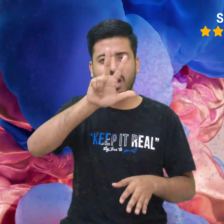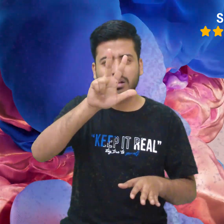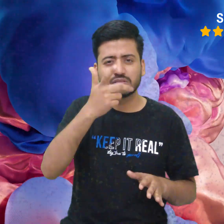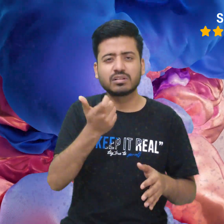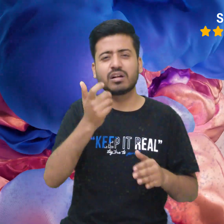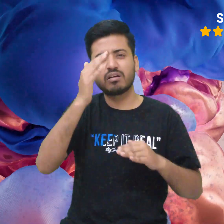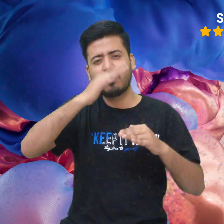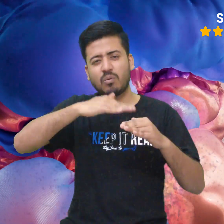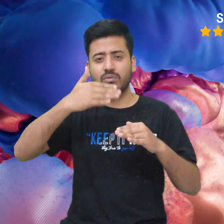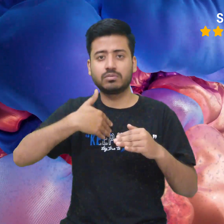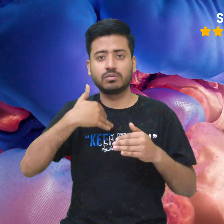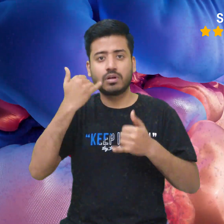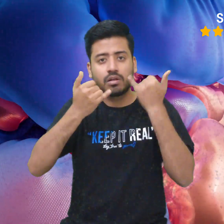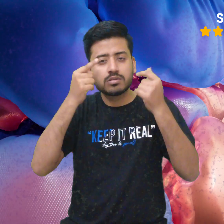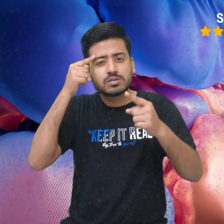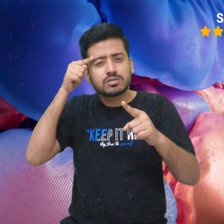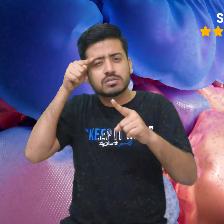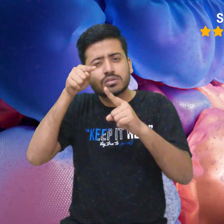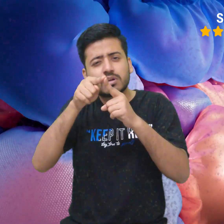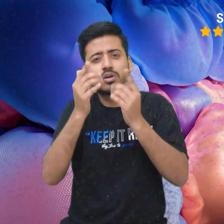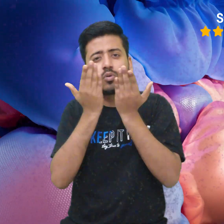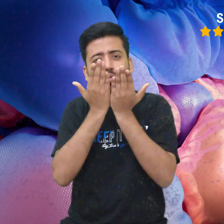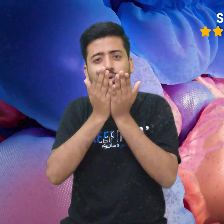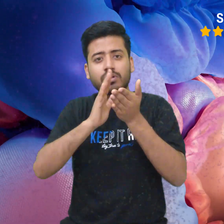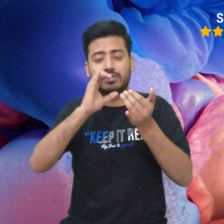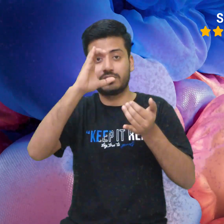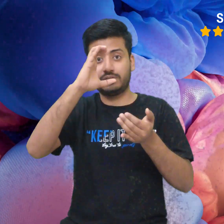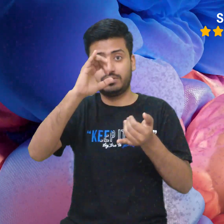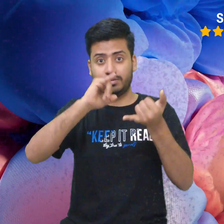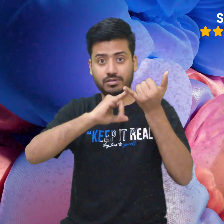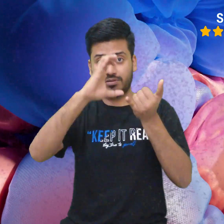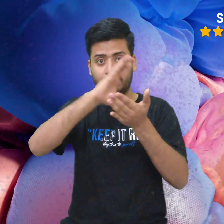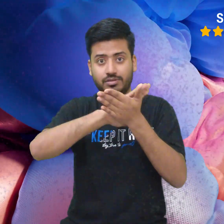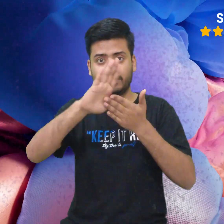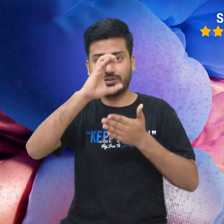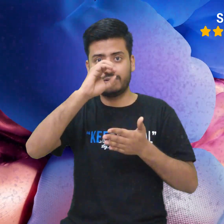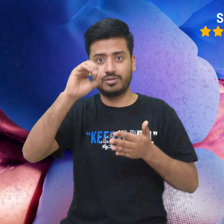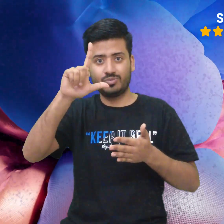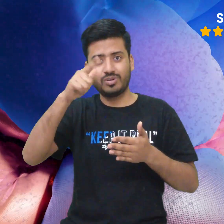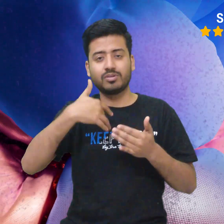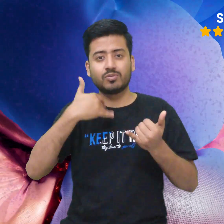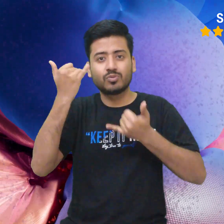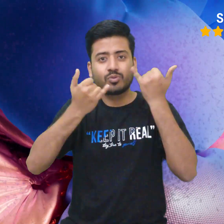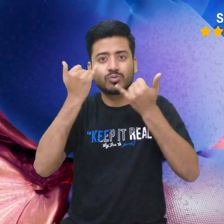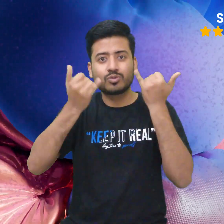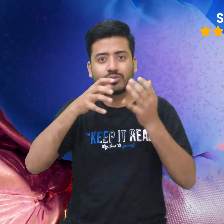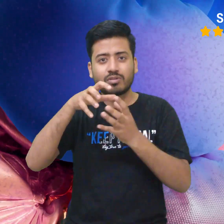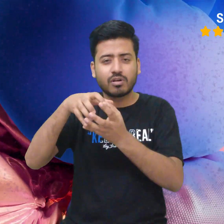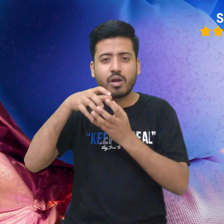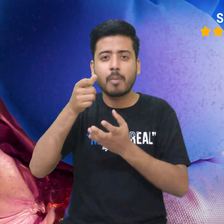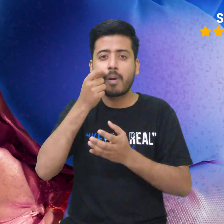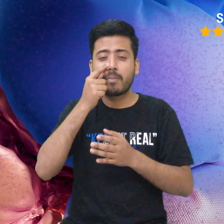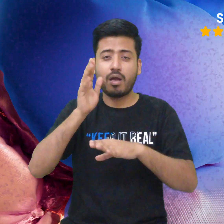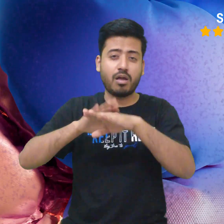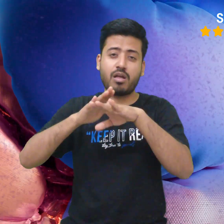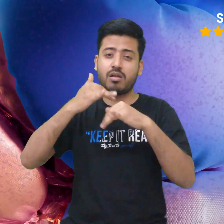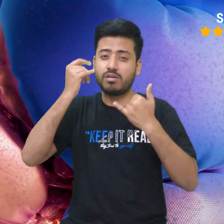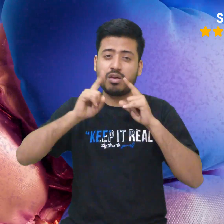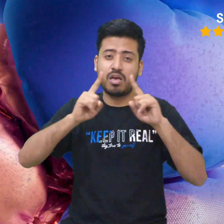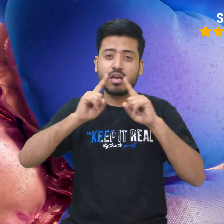tube inserted into his bloated stomach to remove the excess gas trapped inside. Experiments that stand. Can eating ramen